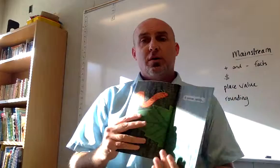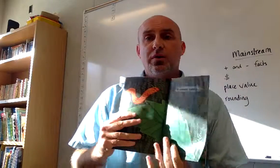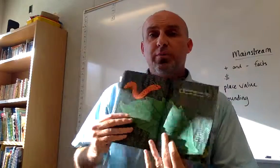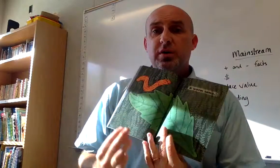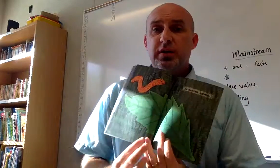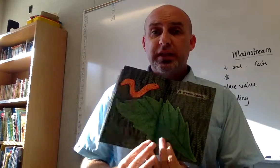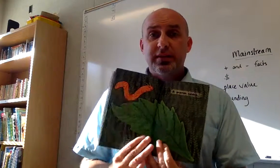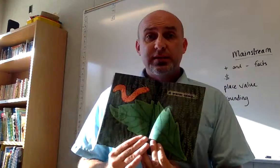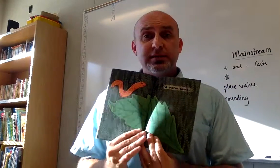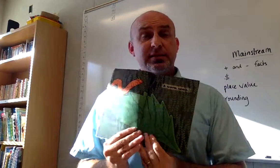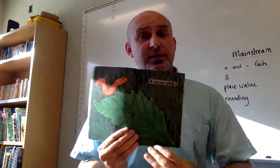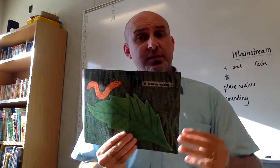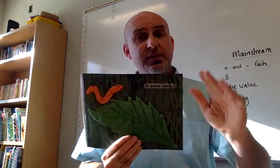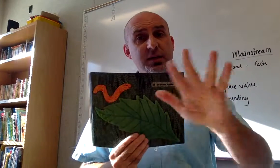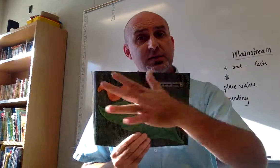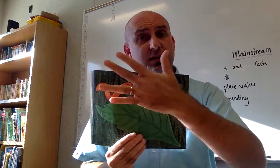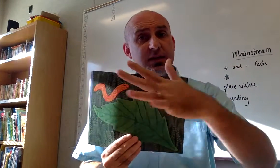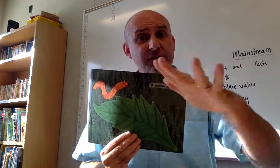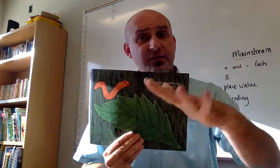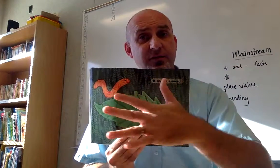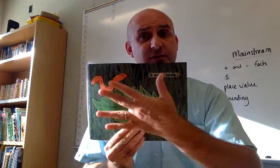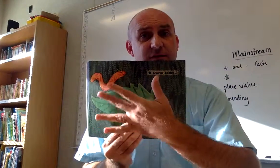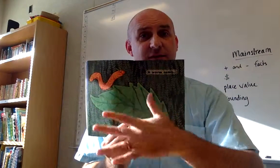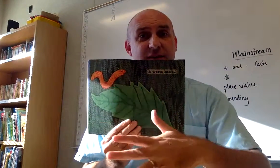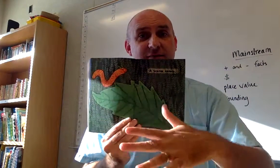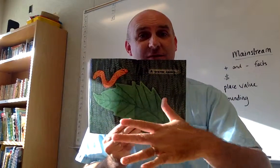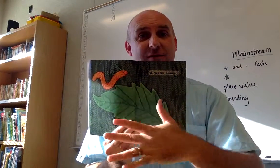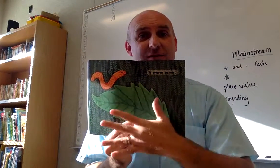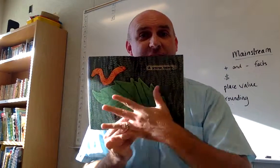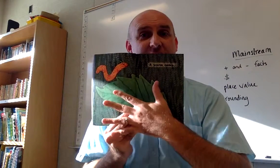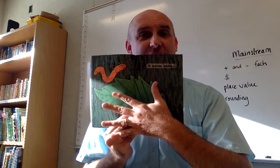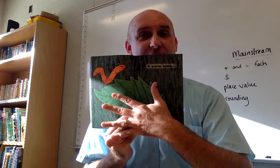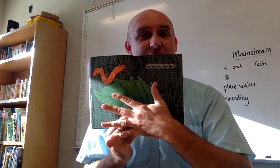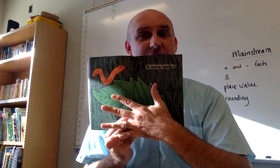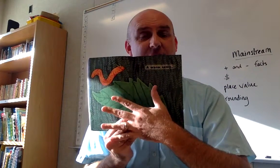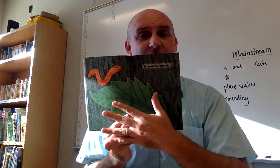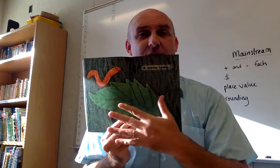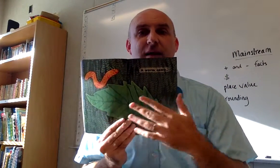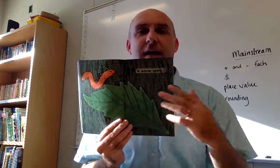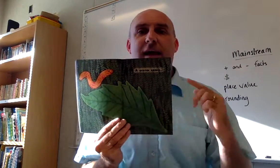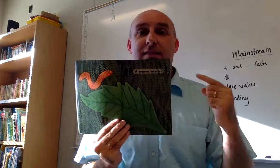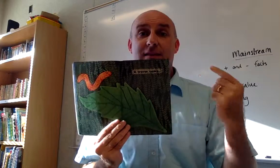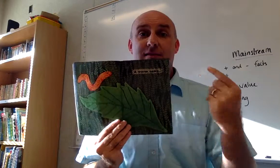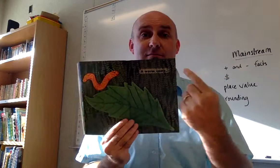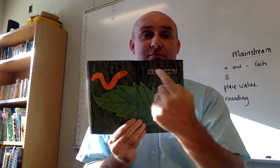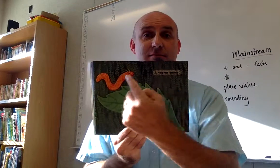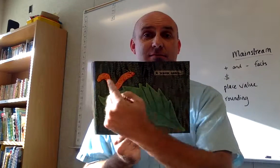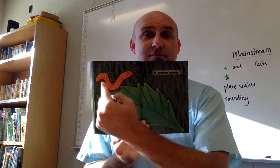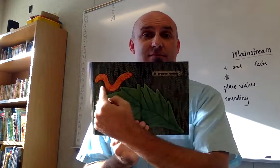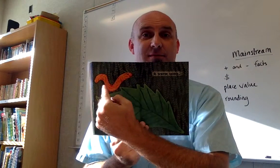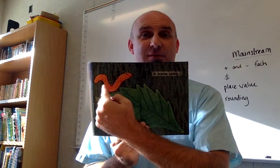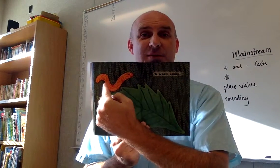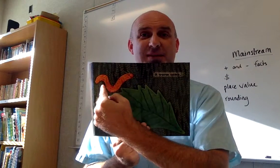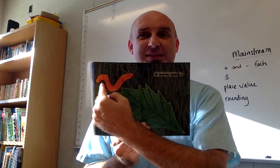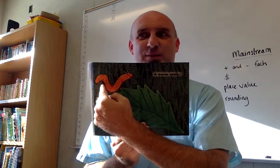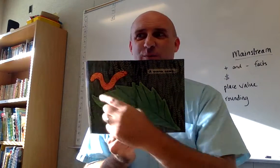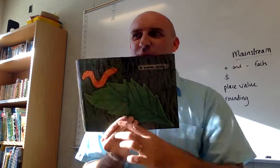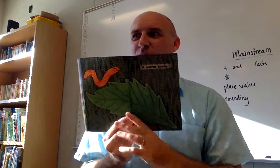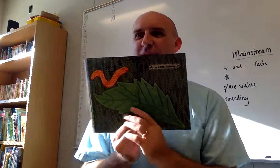hold the book like this, and they'll say, here's a leaf. And it falls down here. And then doing this in a weird